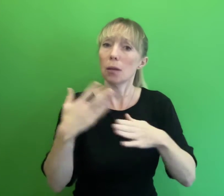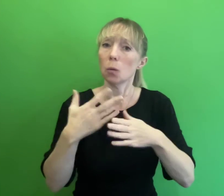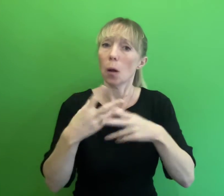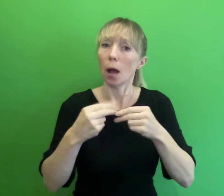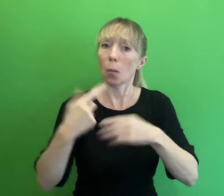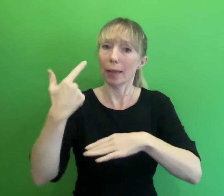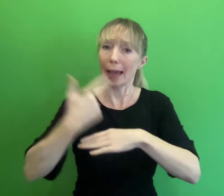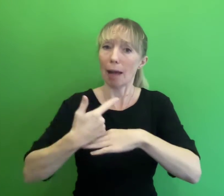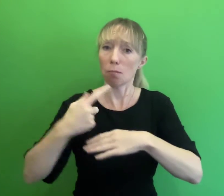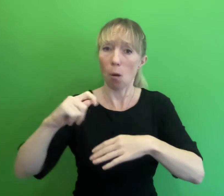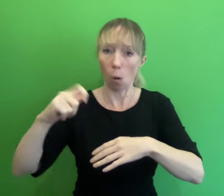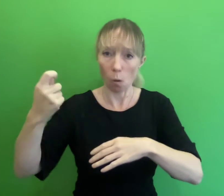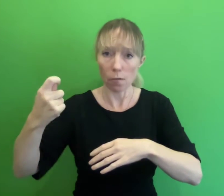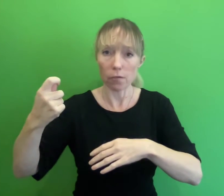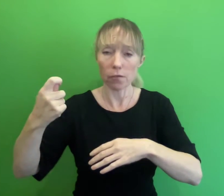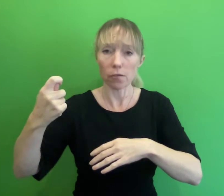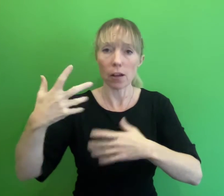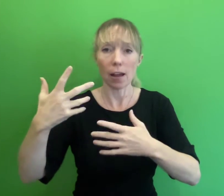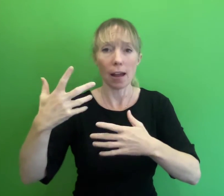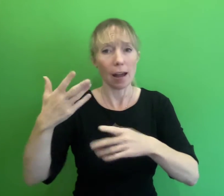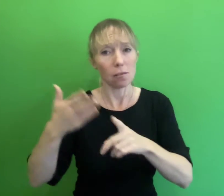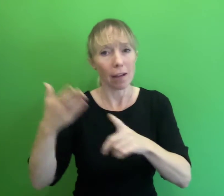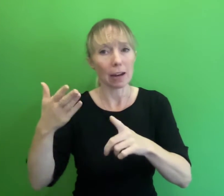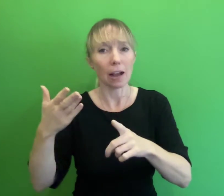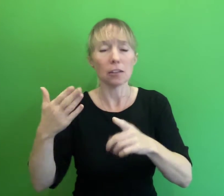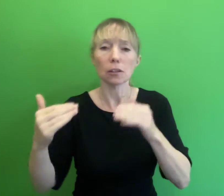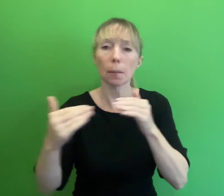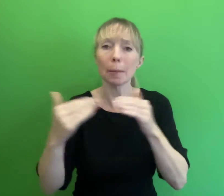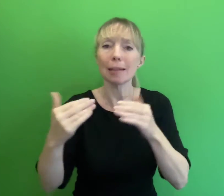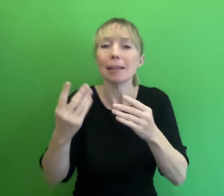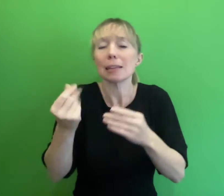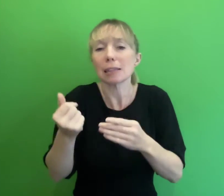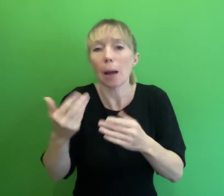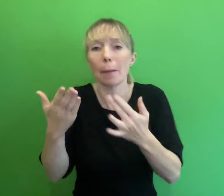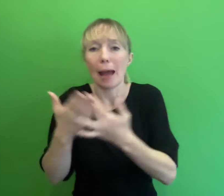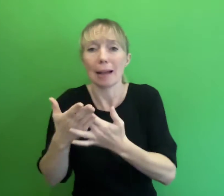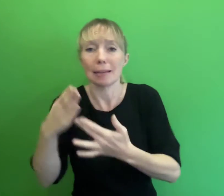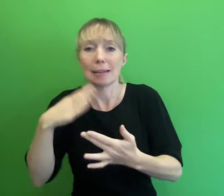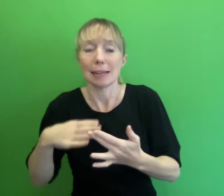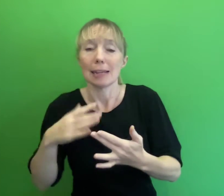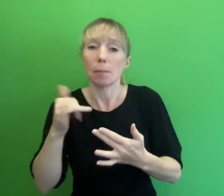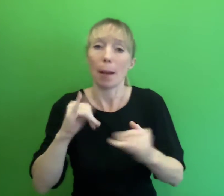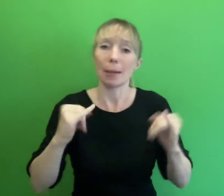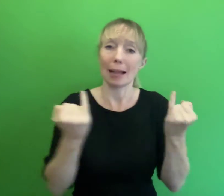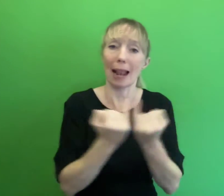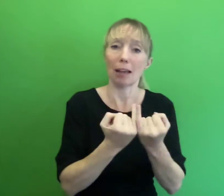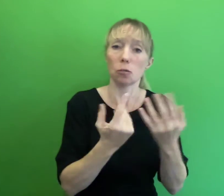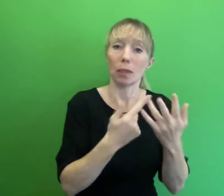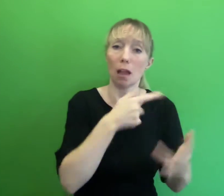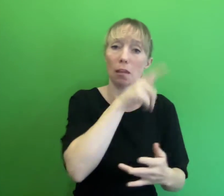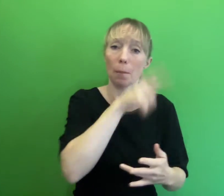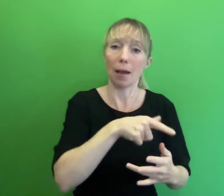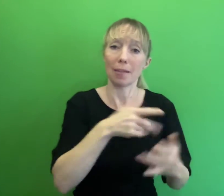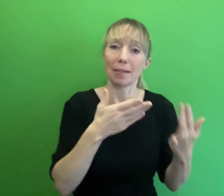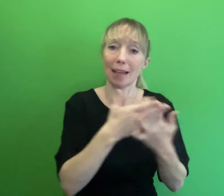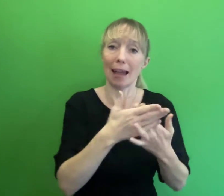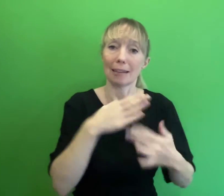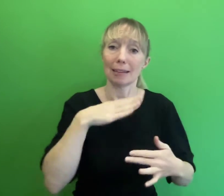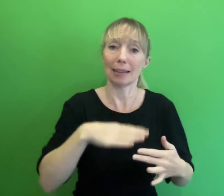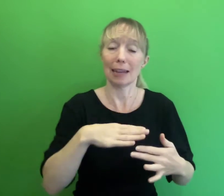An acknowledgement that meeting some access needs may conflict with someone else's access needs. For example, short breaks